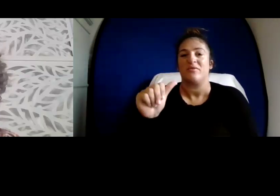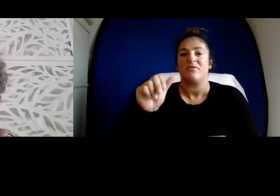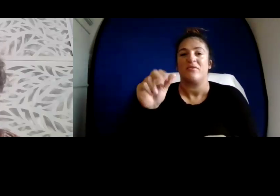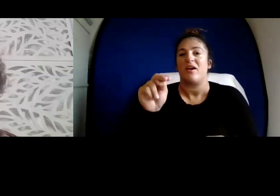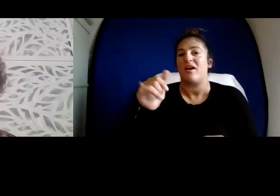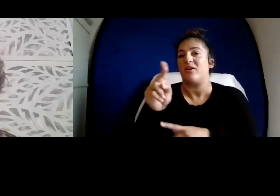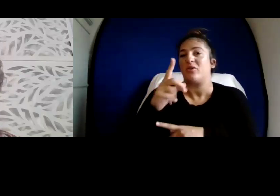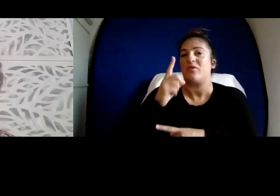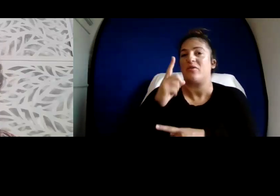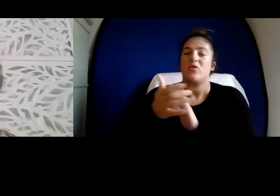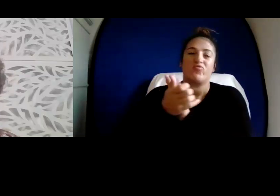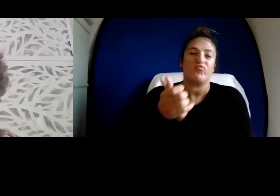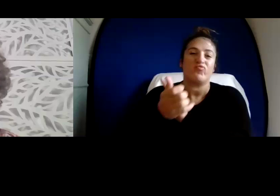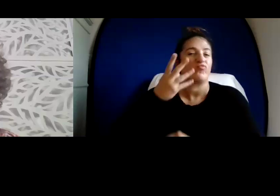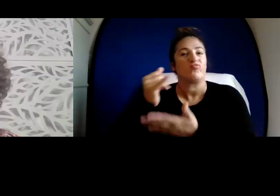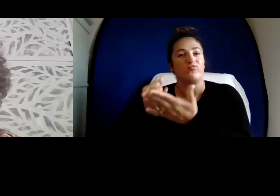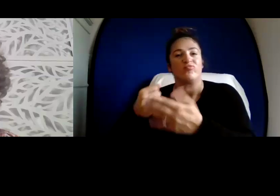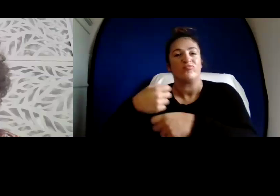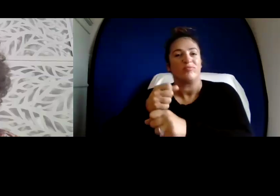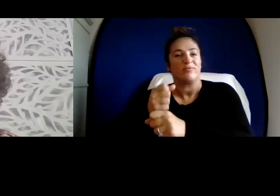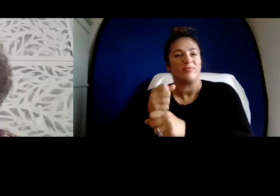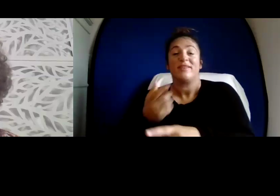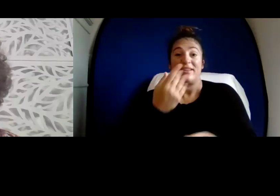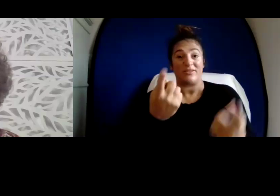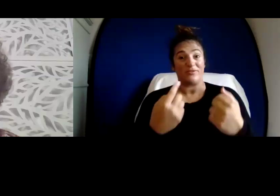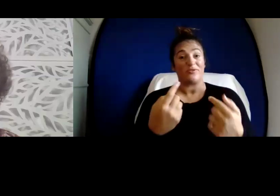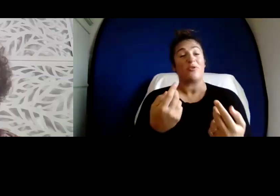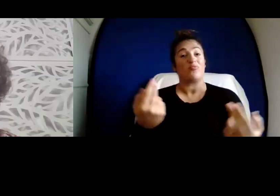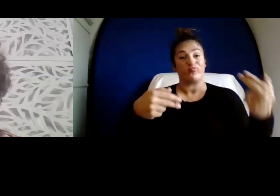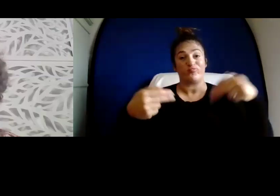craft. And thank you for coming and